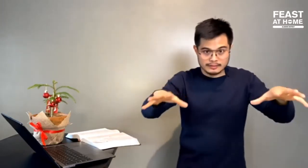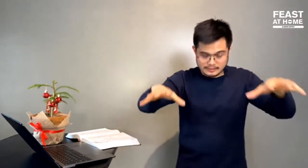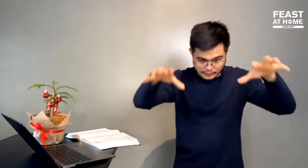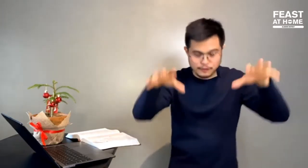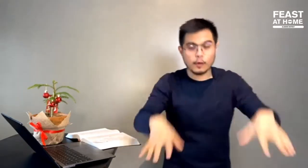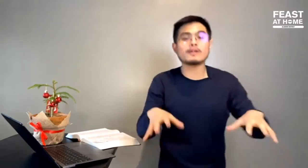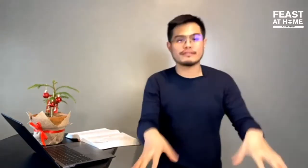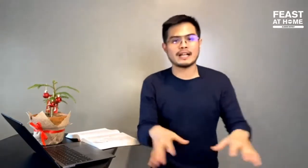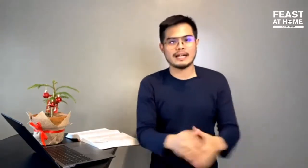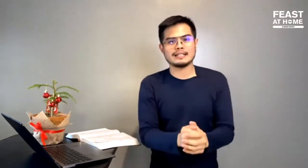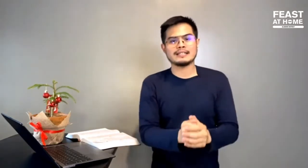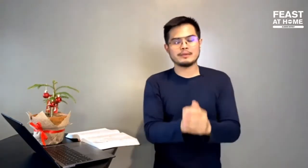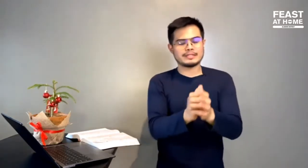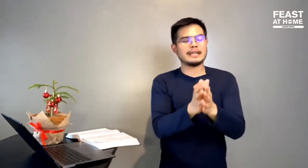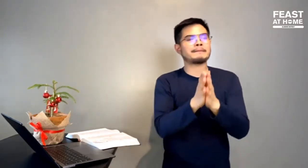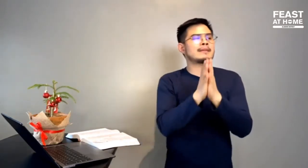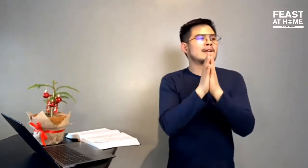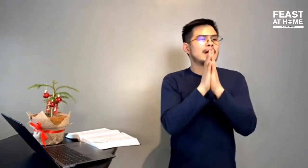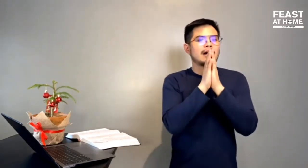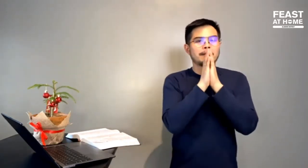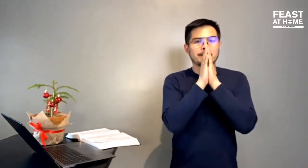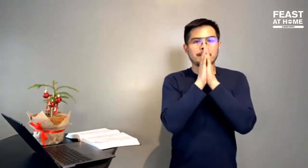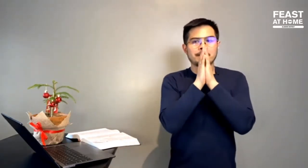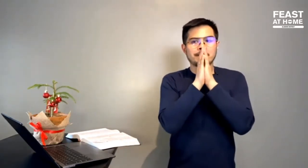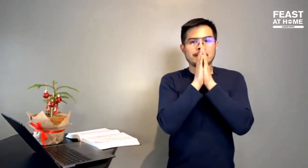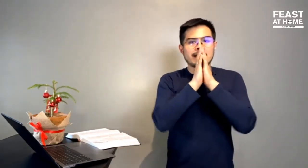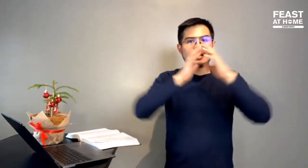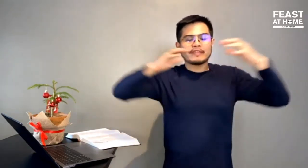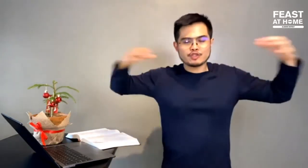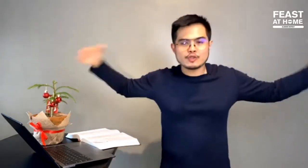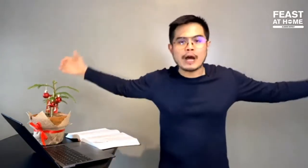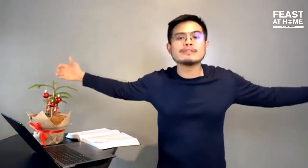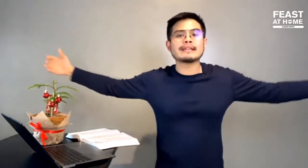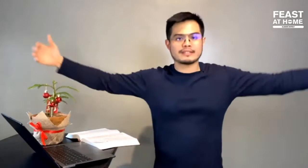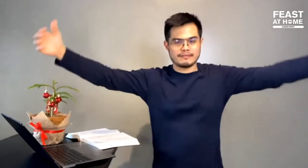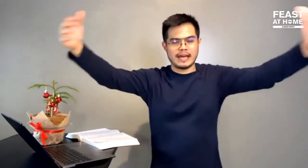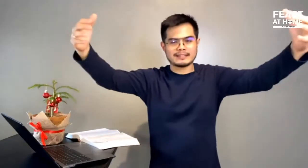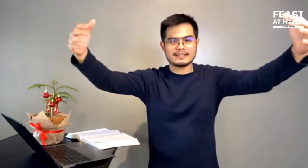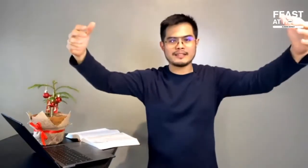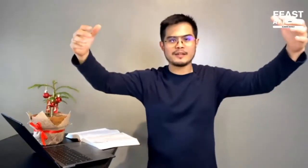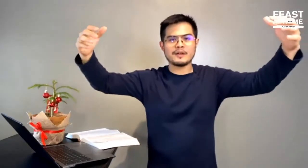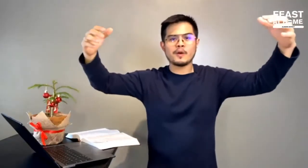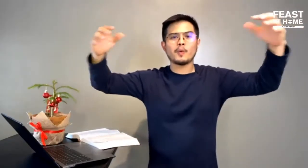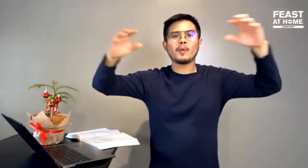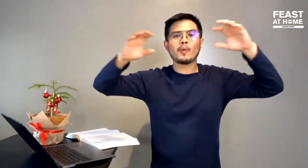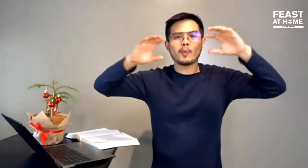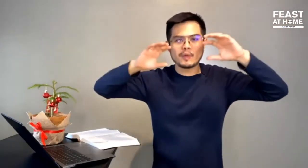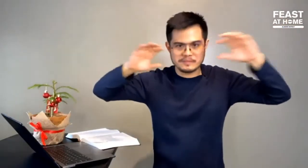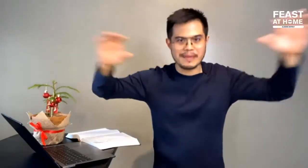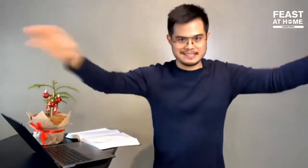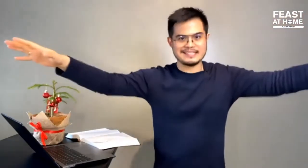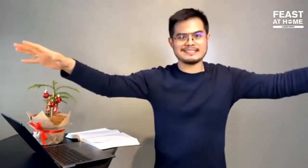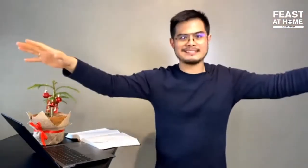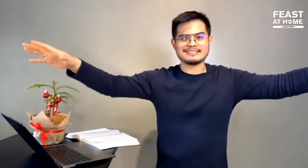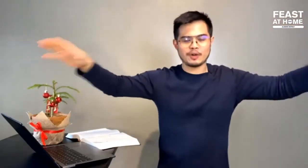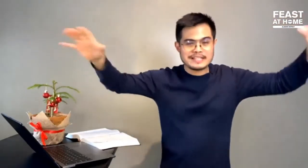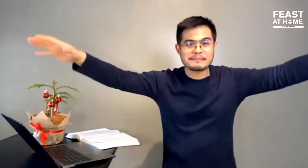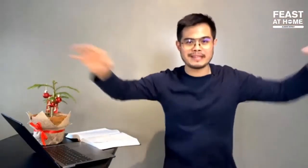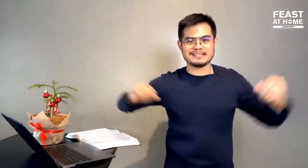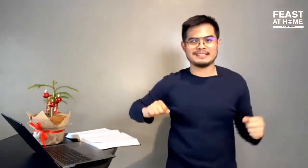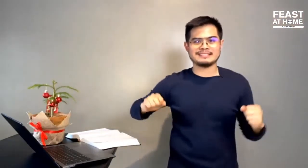ni Lord, the throne of God," he was saying, "the surroundings of that was messy,